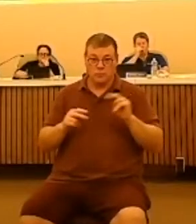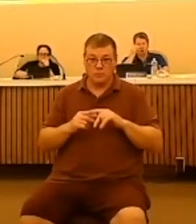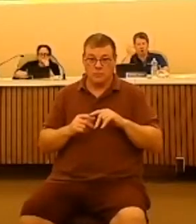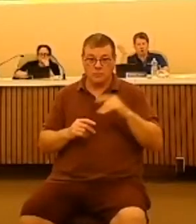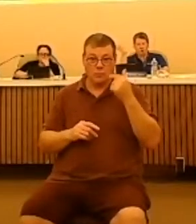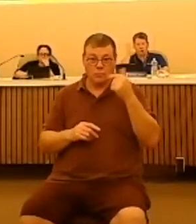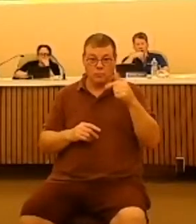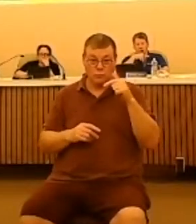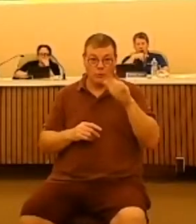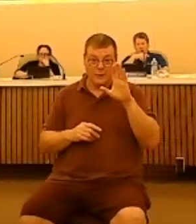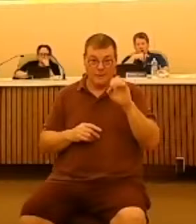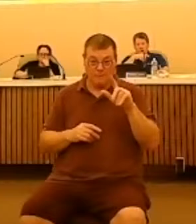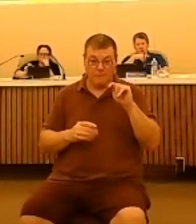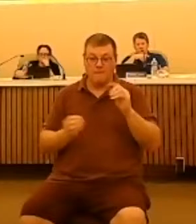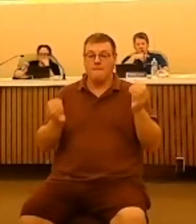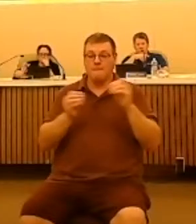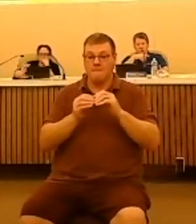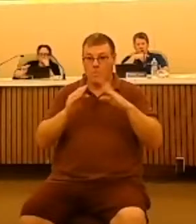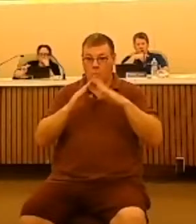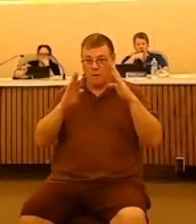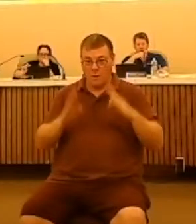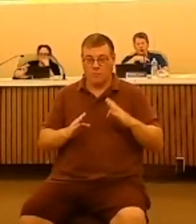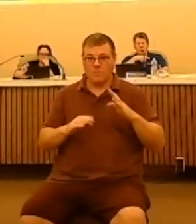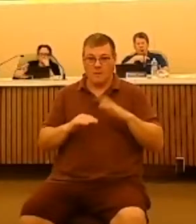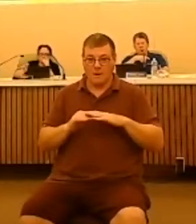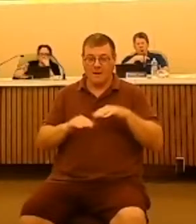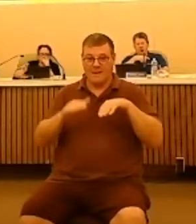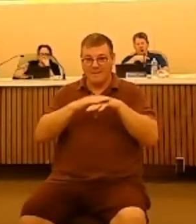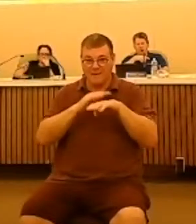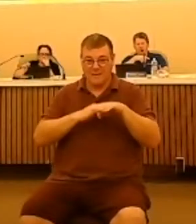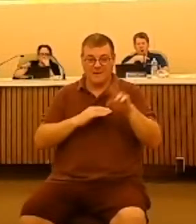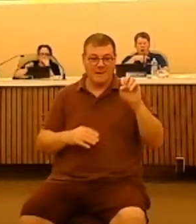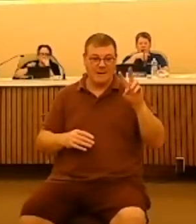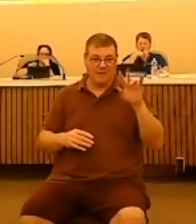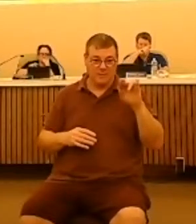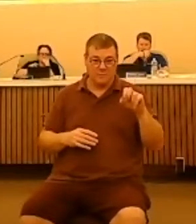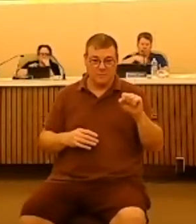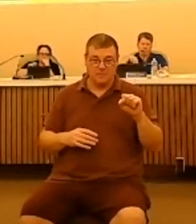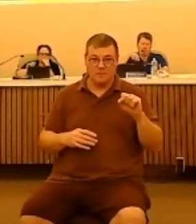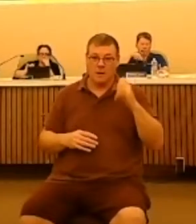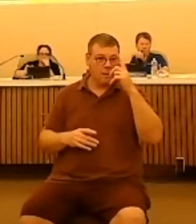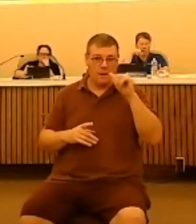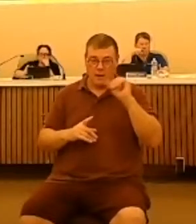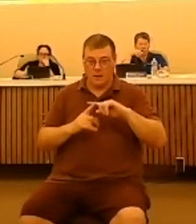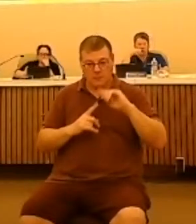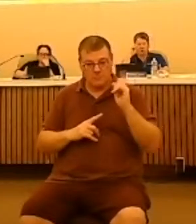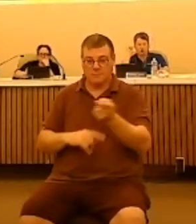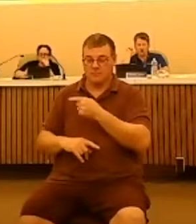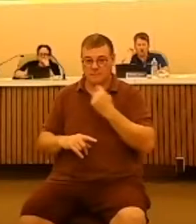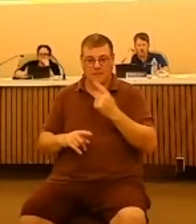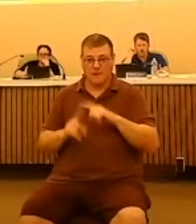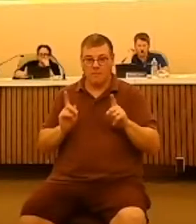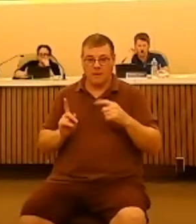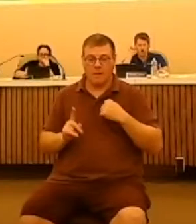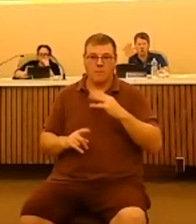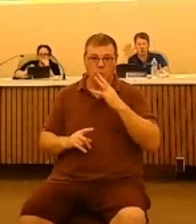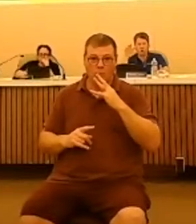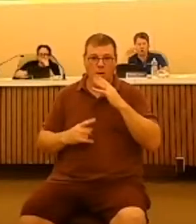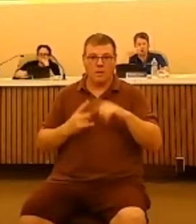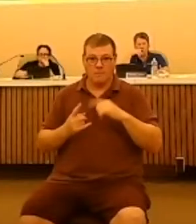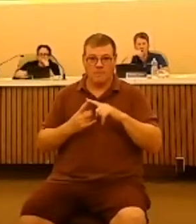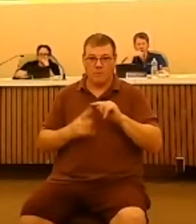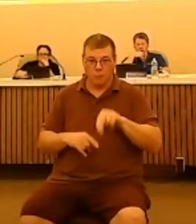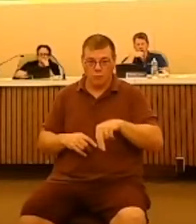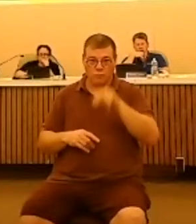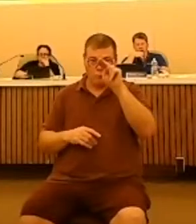down the middle, more of the houses have access through Nevins. Now, granted, they can all loop around through Wallman, but I'm just talking about going due